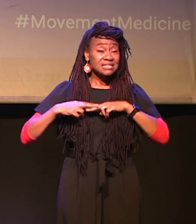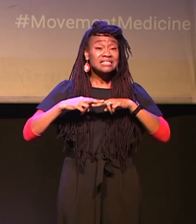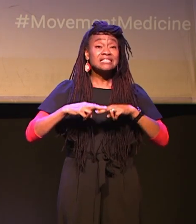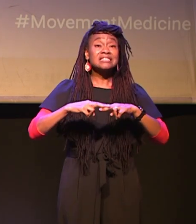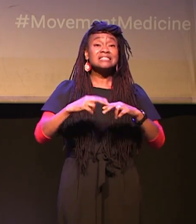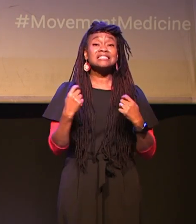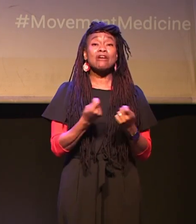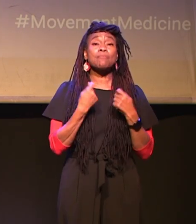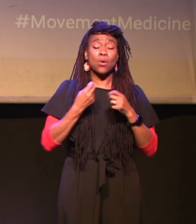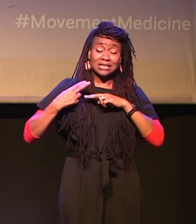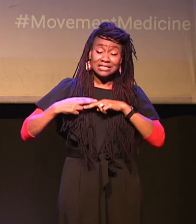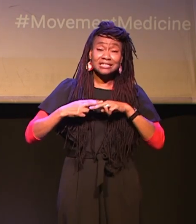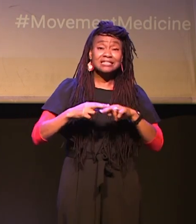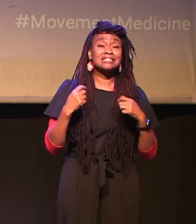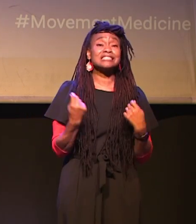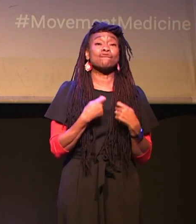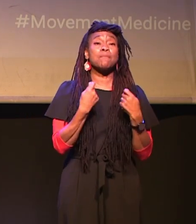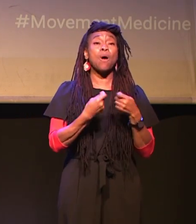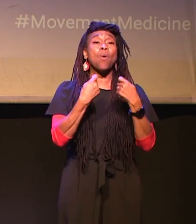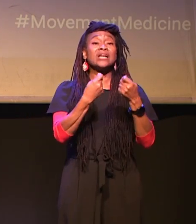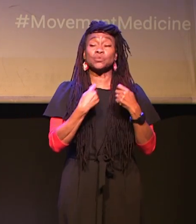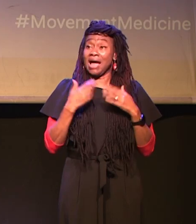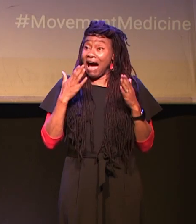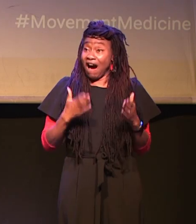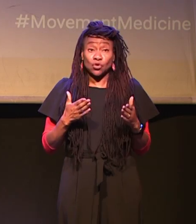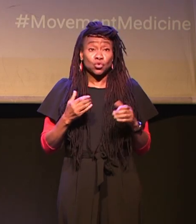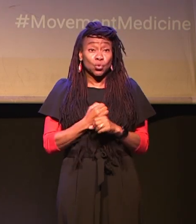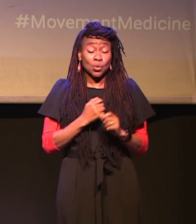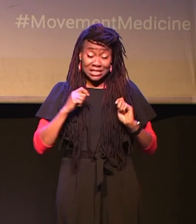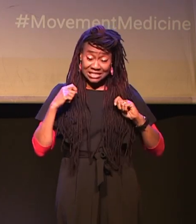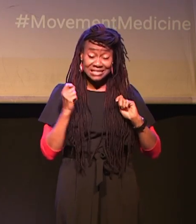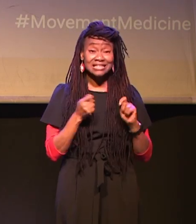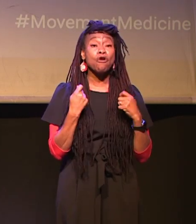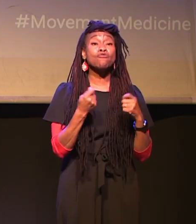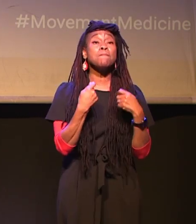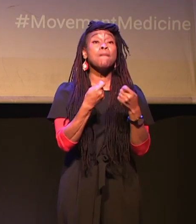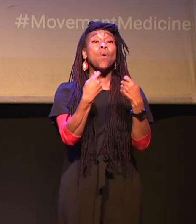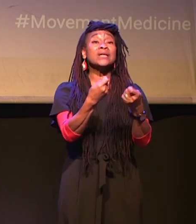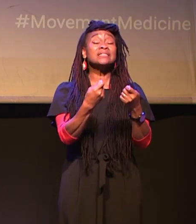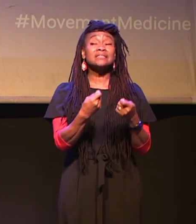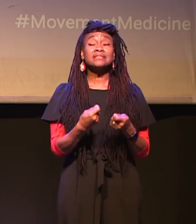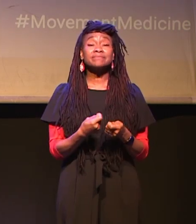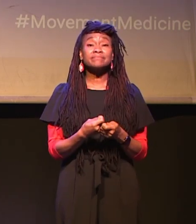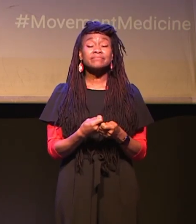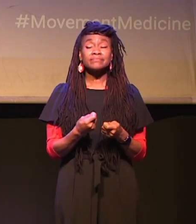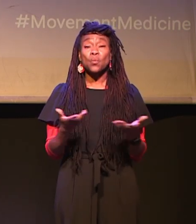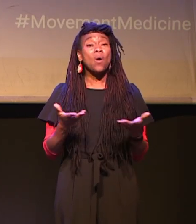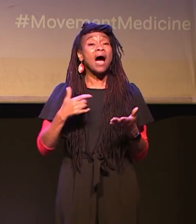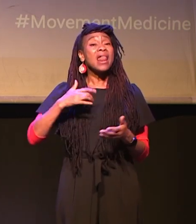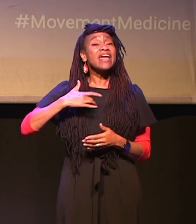We're going to have to do some ceremonies, y'all. We're going to have to do some ceremonies. Where I live, and when I turn